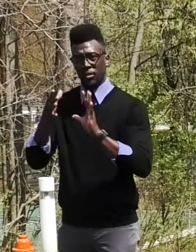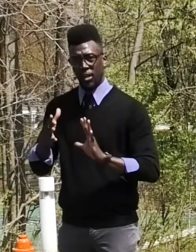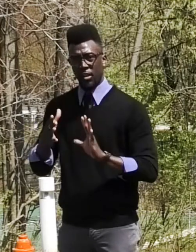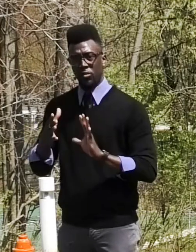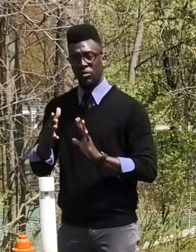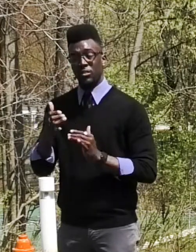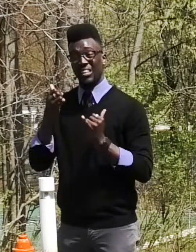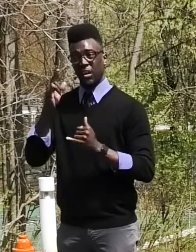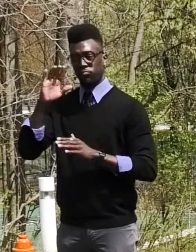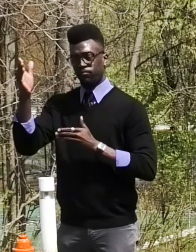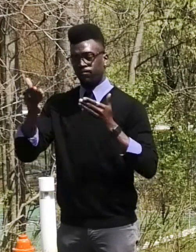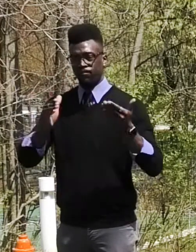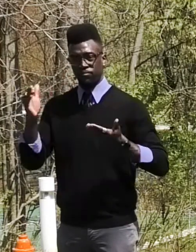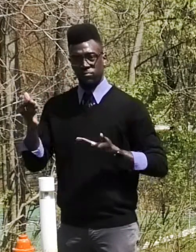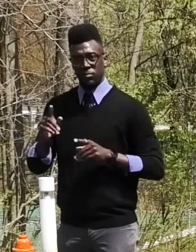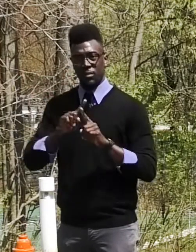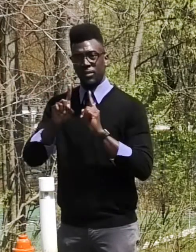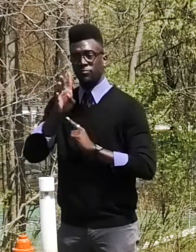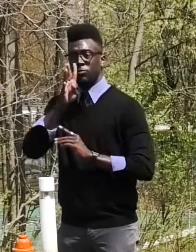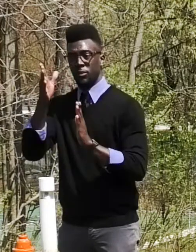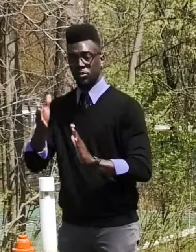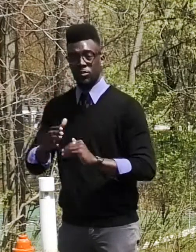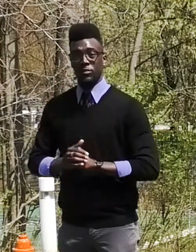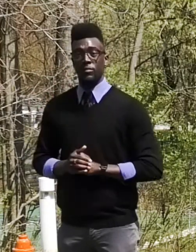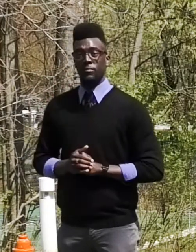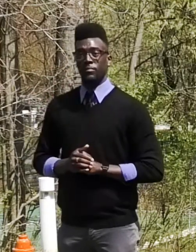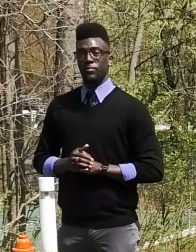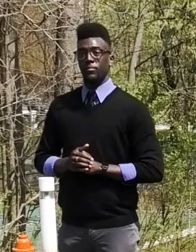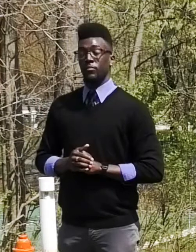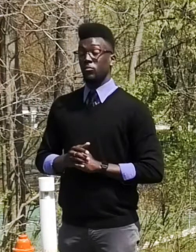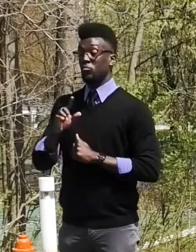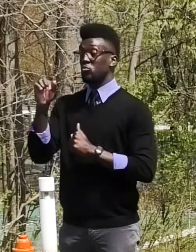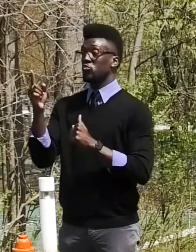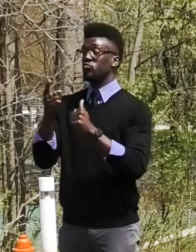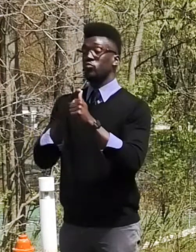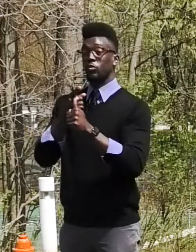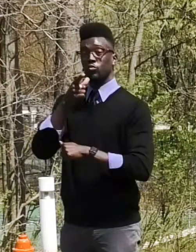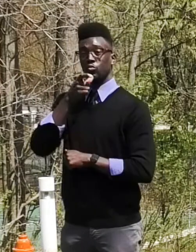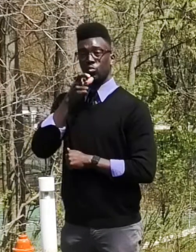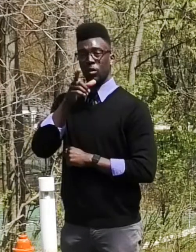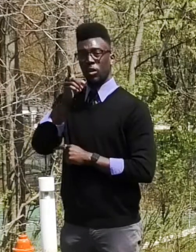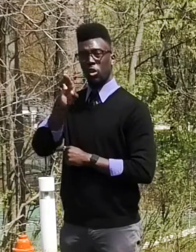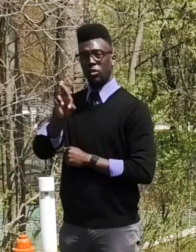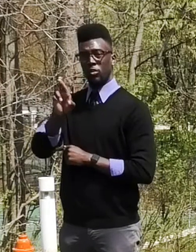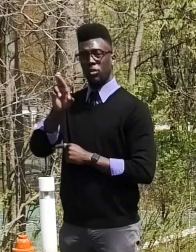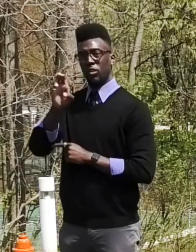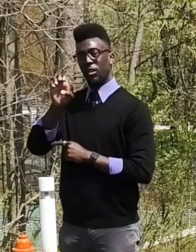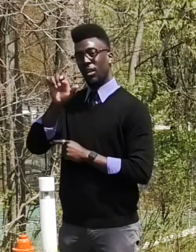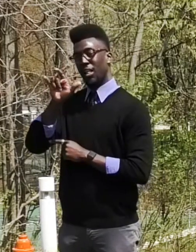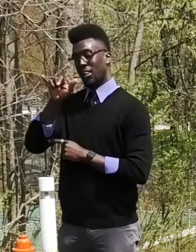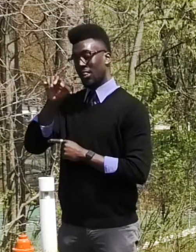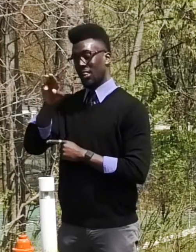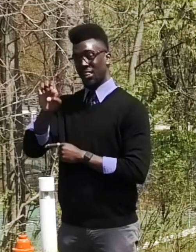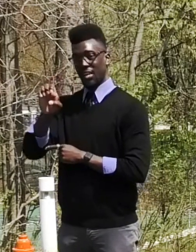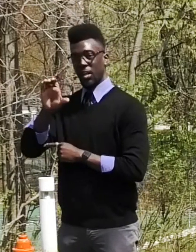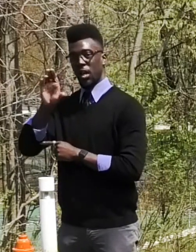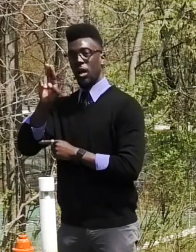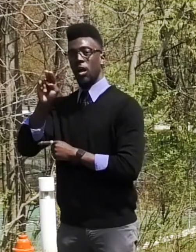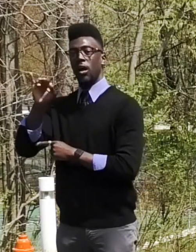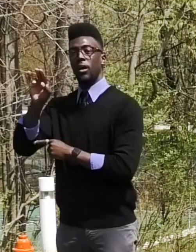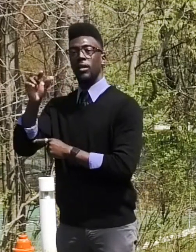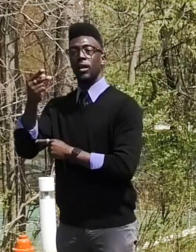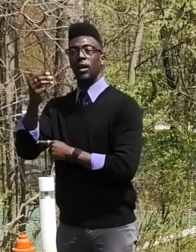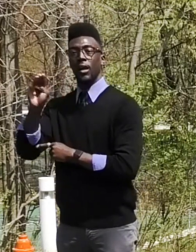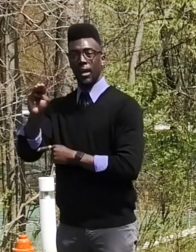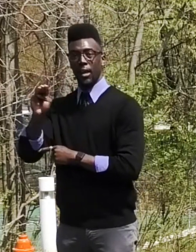our speakers for today. First up, we have Dr. Everlene Cunningham, the Chair of the Howard